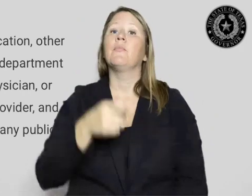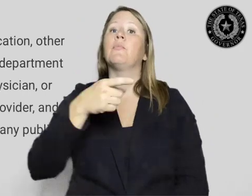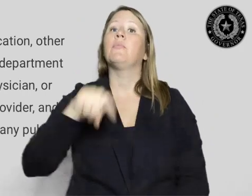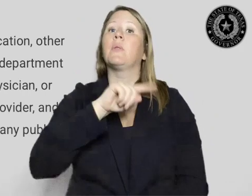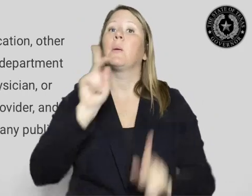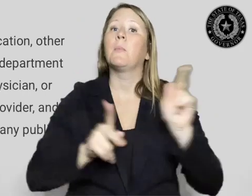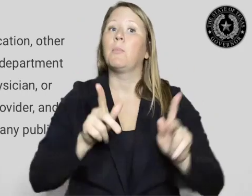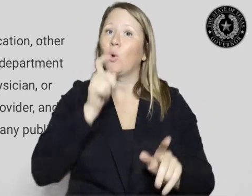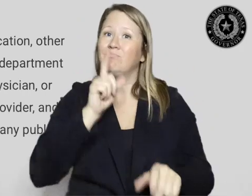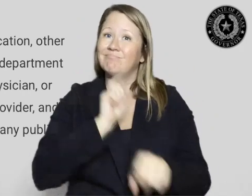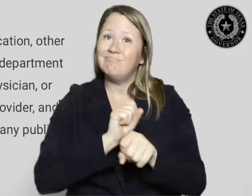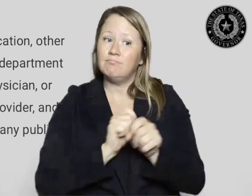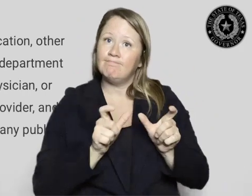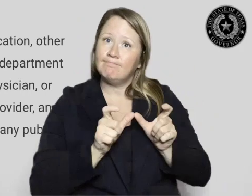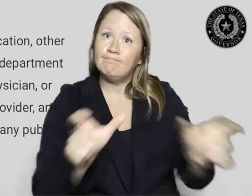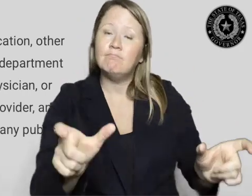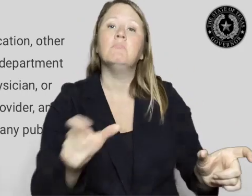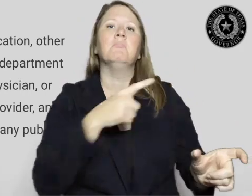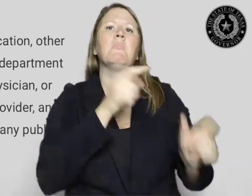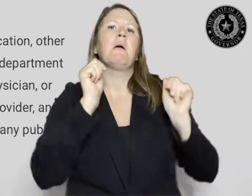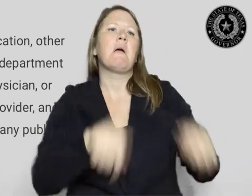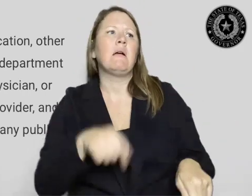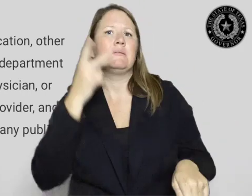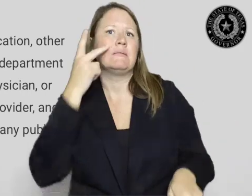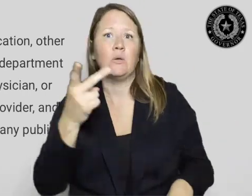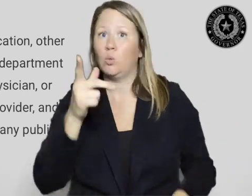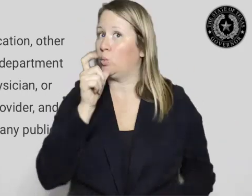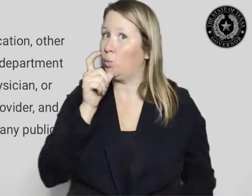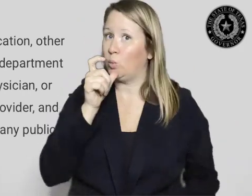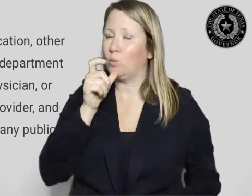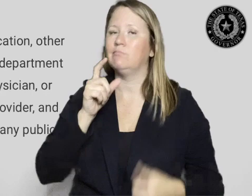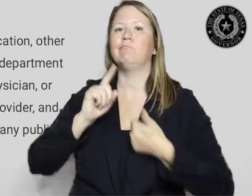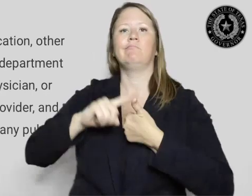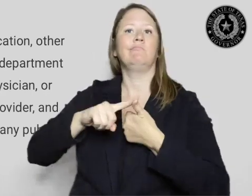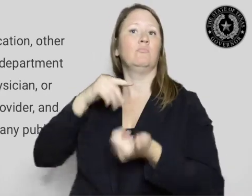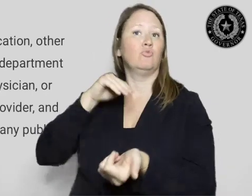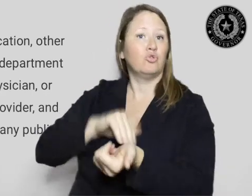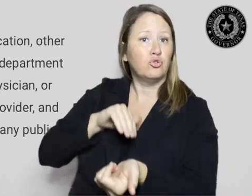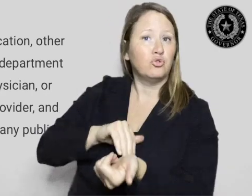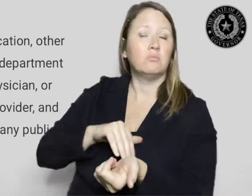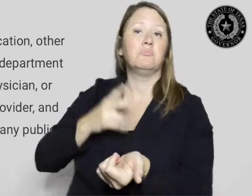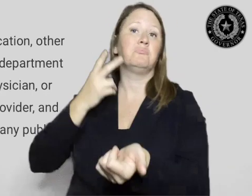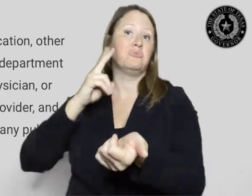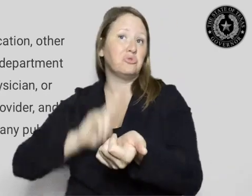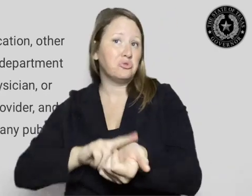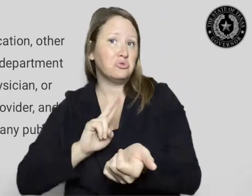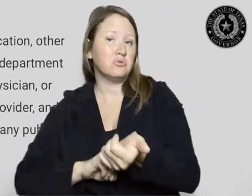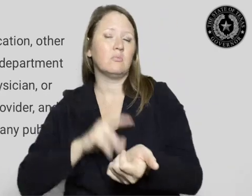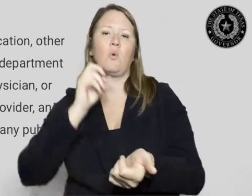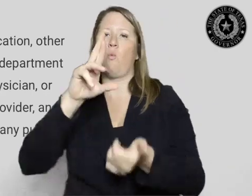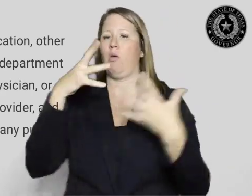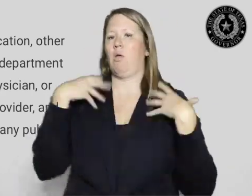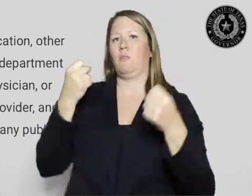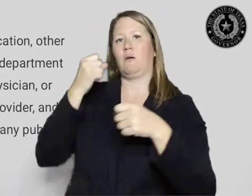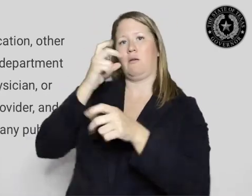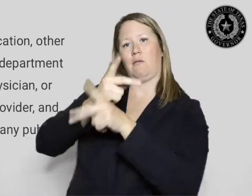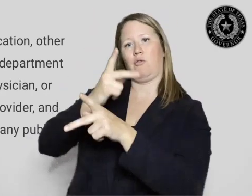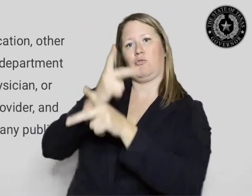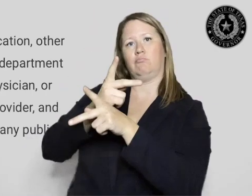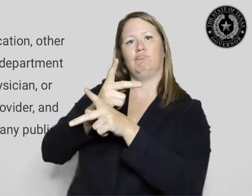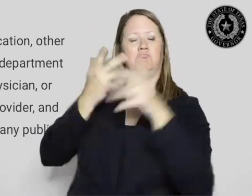employee, physician, or a healthcare provider, and shall not visit any public spaces.